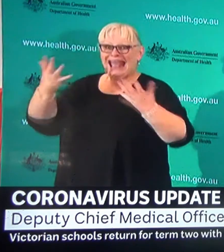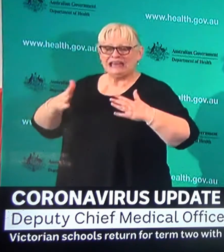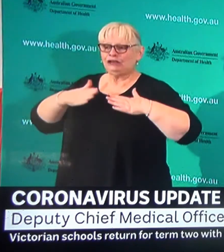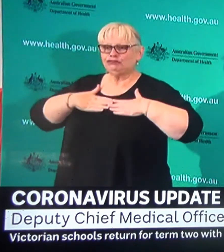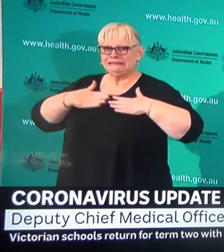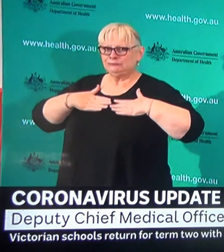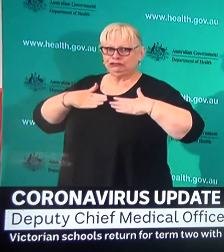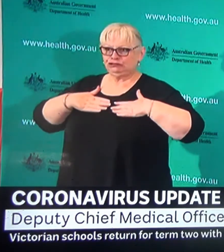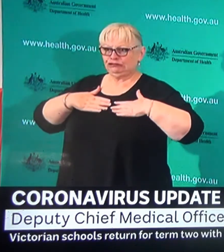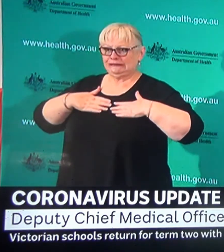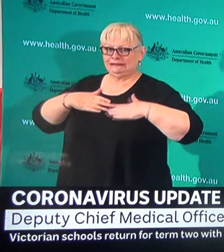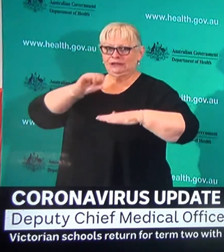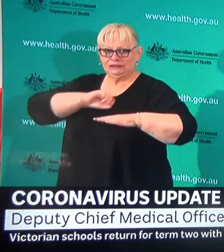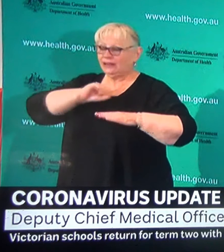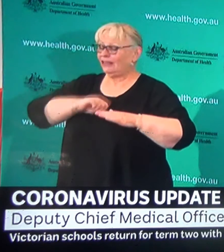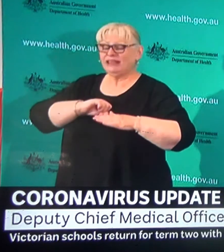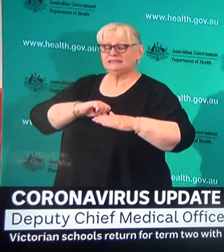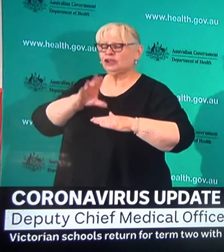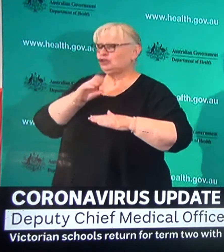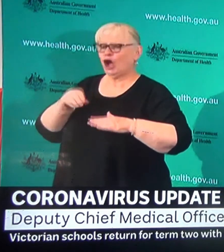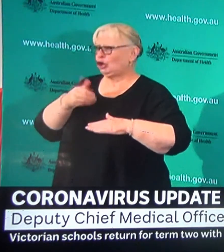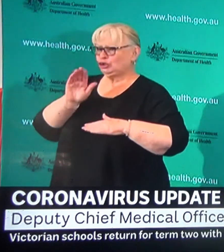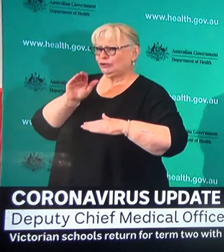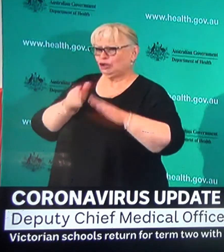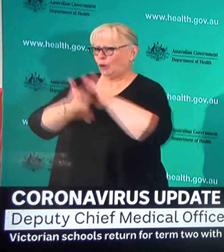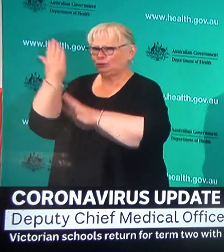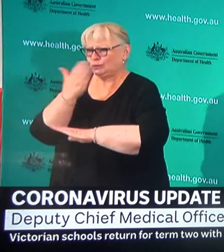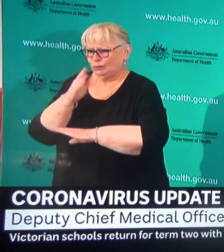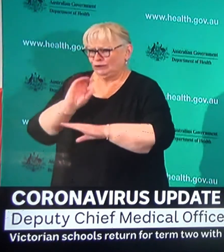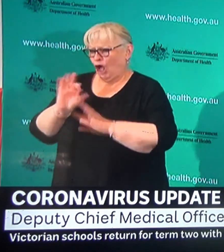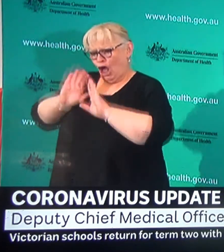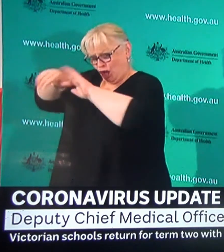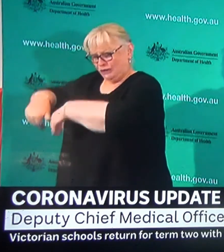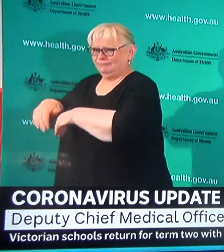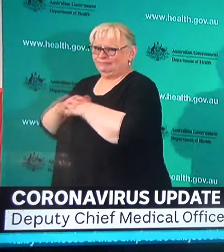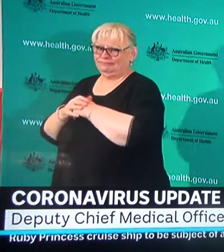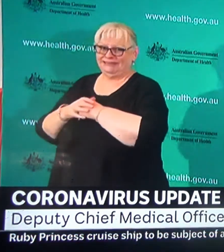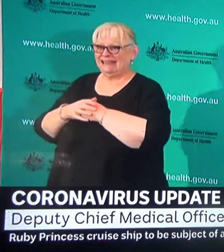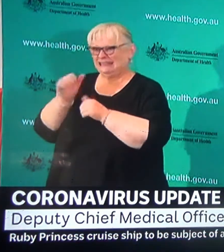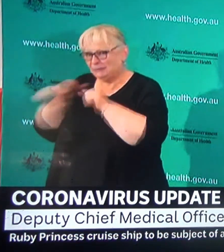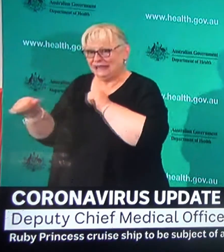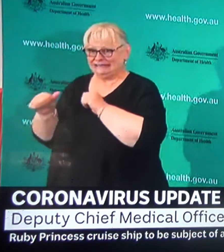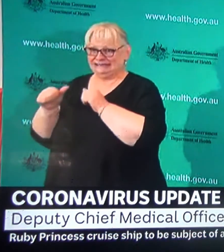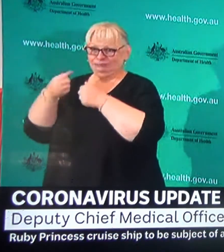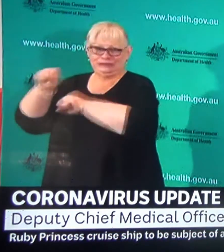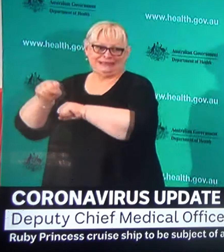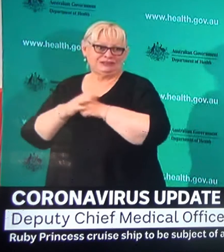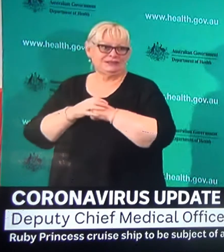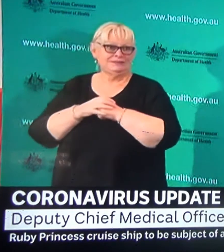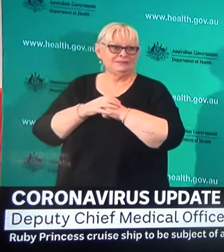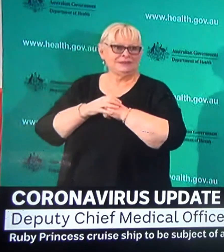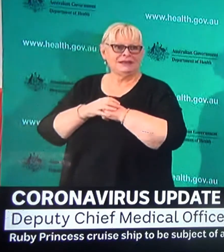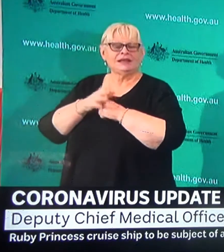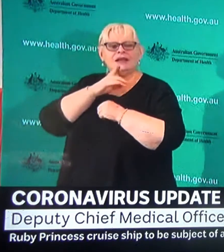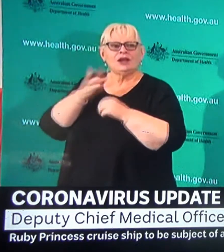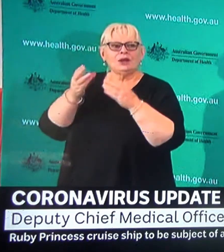respiratory symptoms, you have to stay away from school. That's the base level of protection that we've got. Just on the issue of children